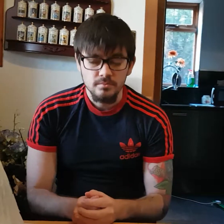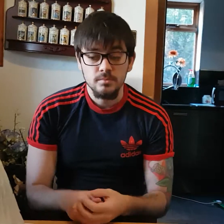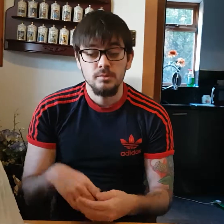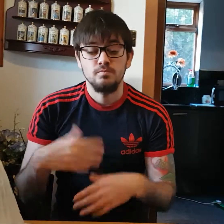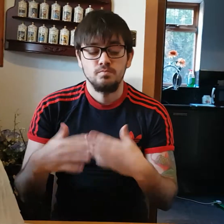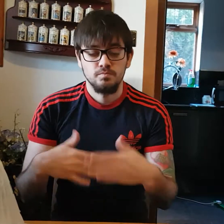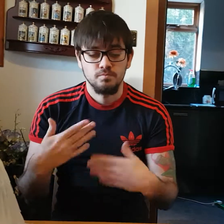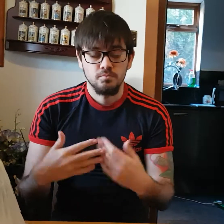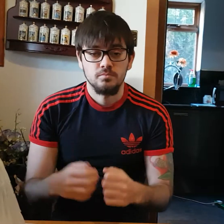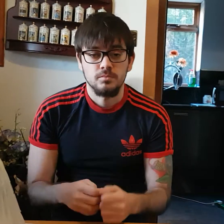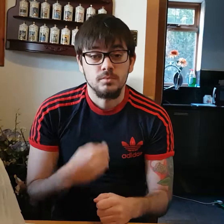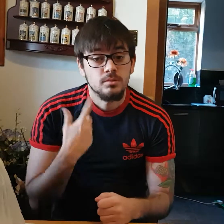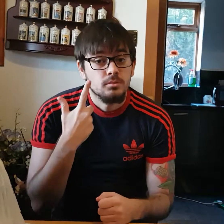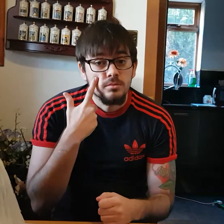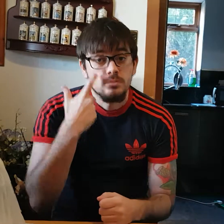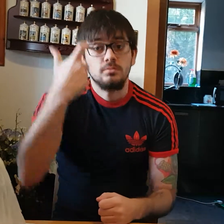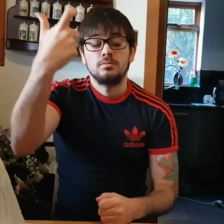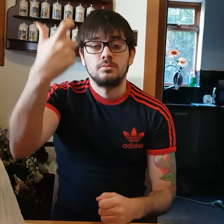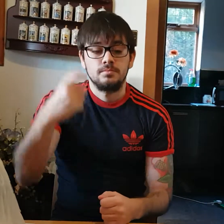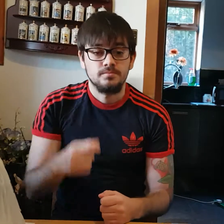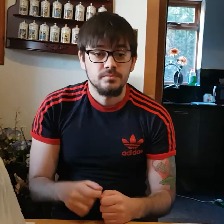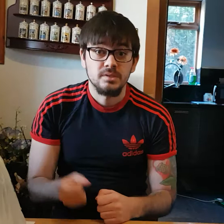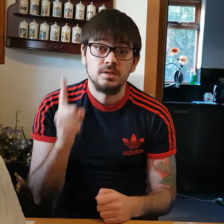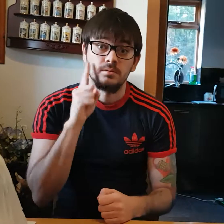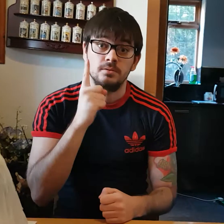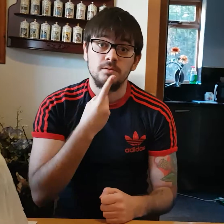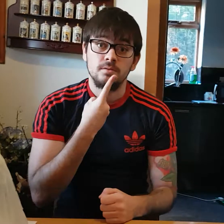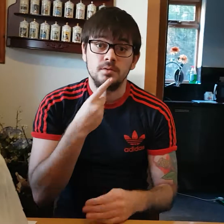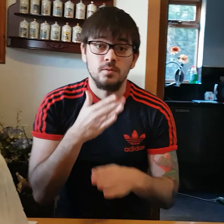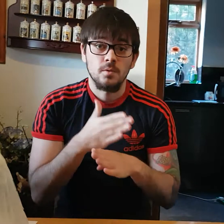I wasn't there anymore to lead the deaf people.